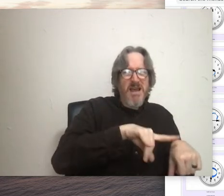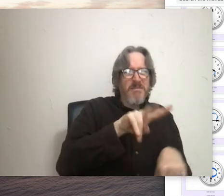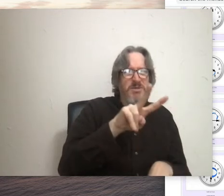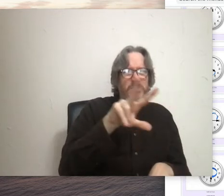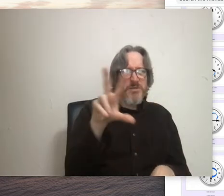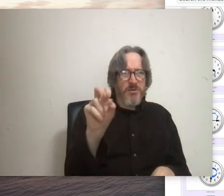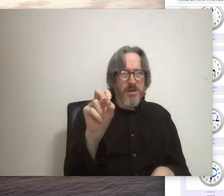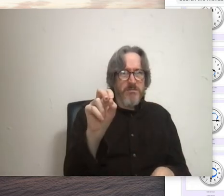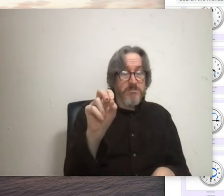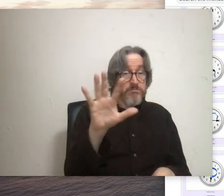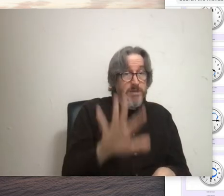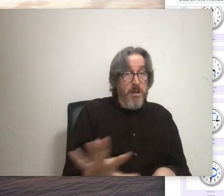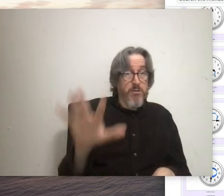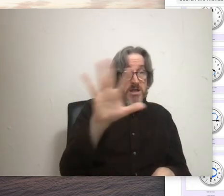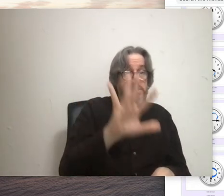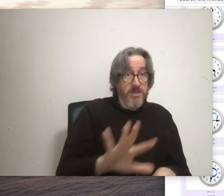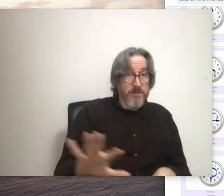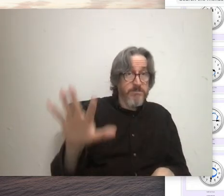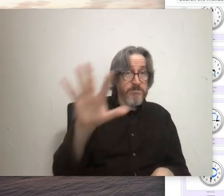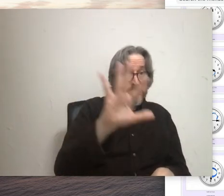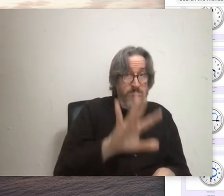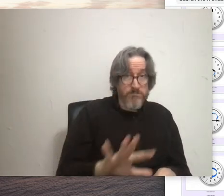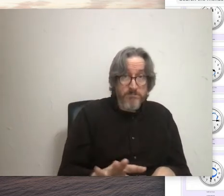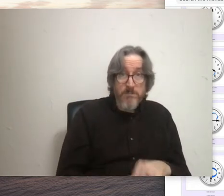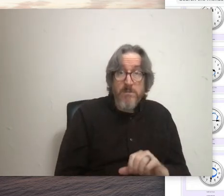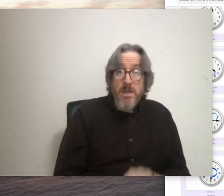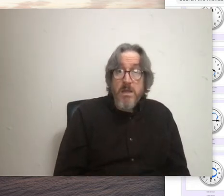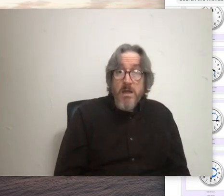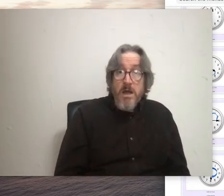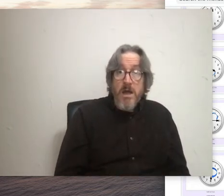About time 2:30. Approximately.